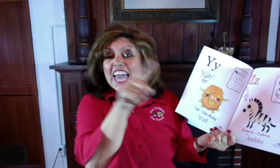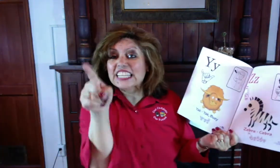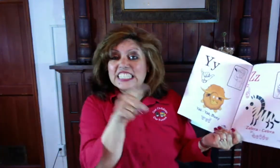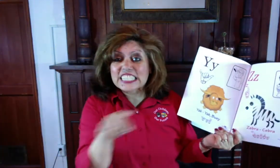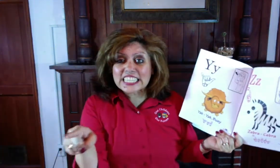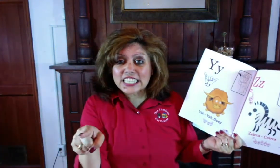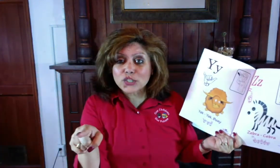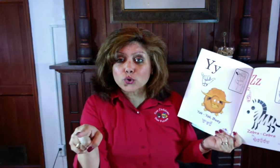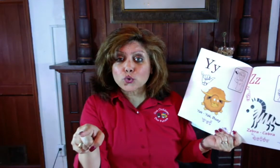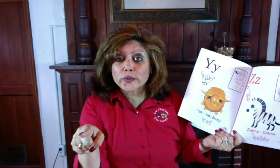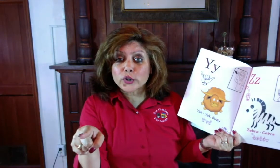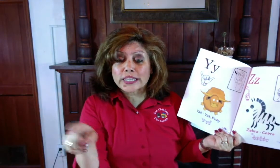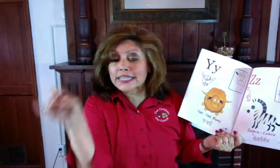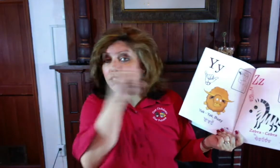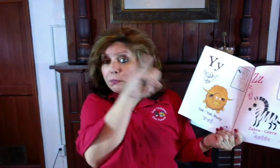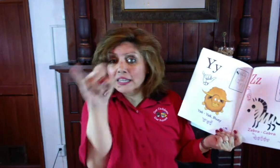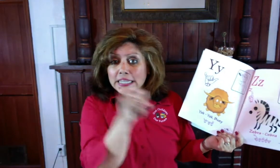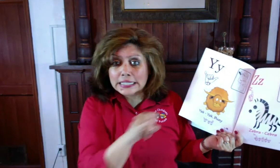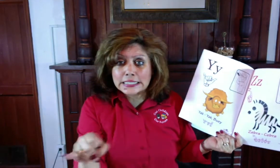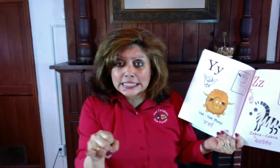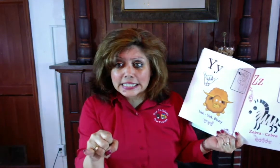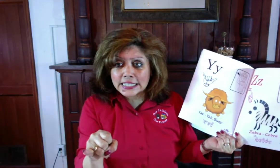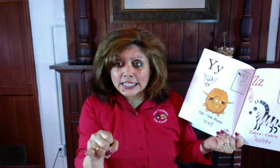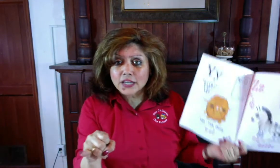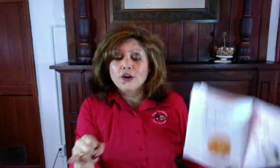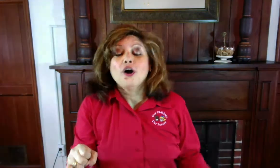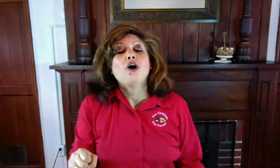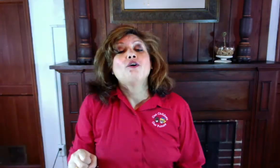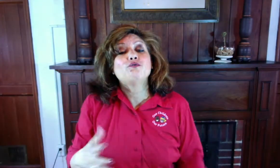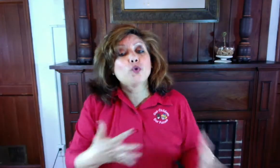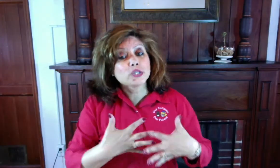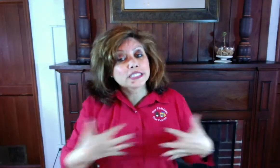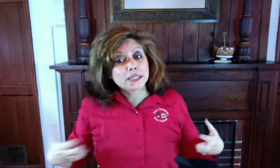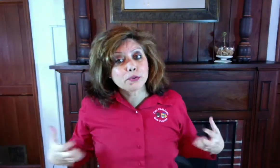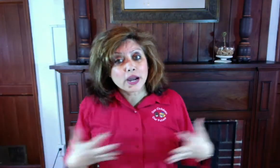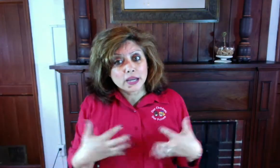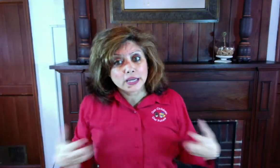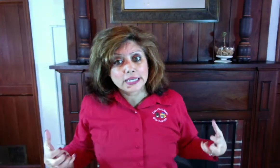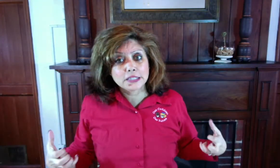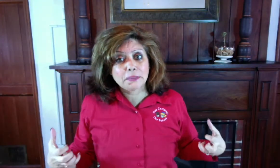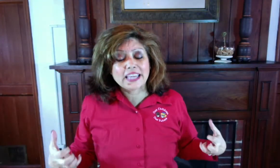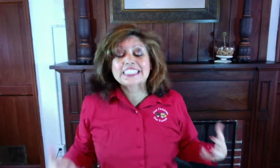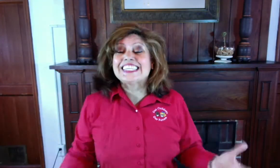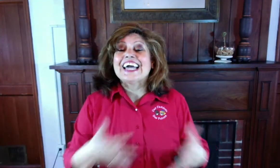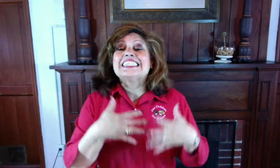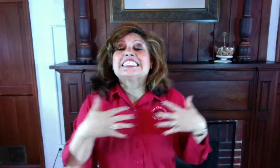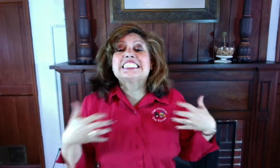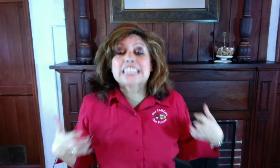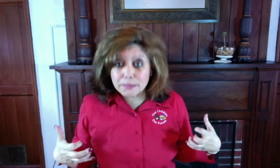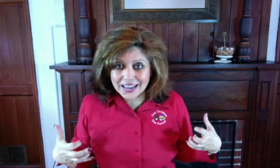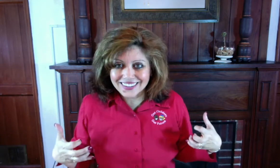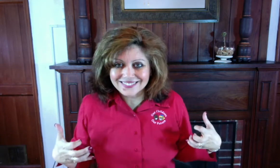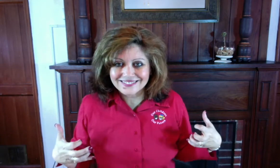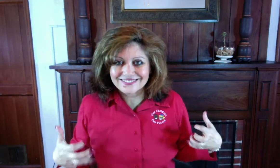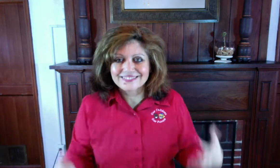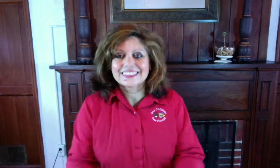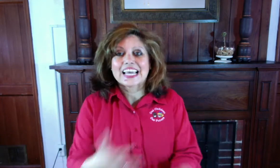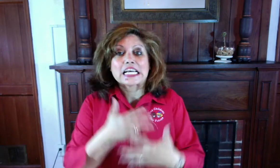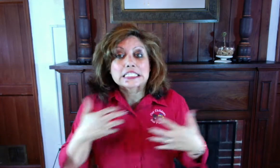And Z, you could do with your index or pinky, Z for zebra. In Spanish, cebra,